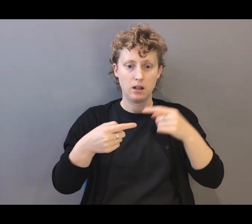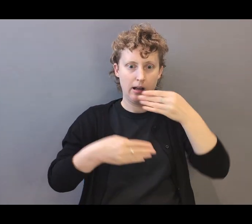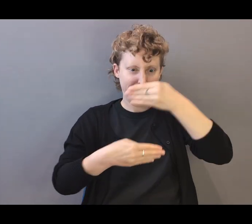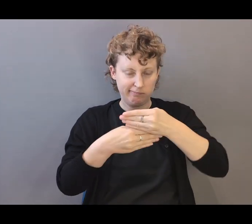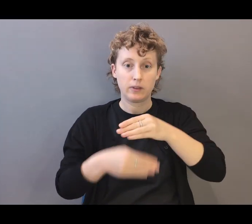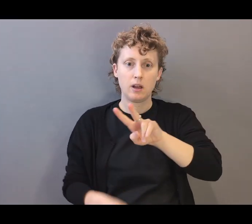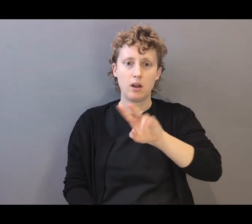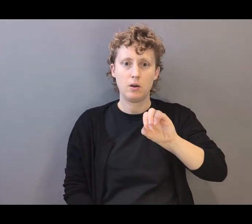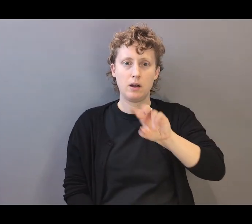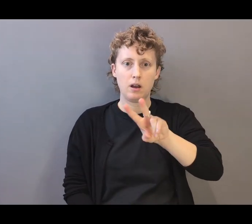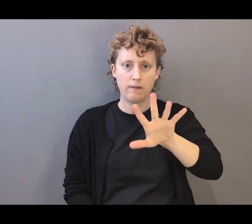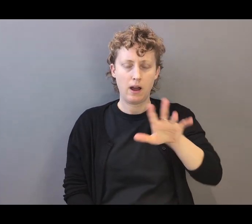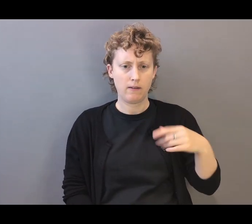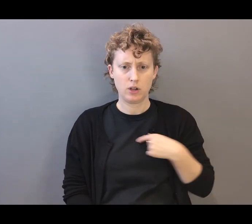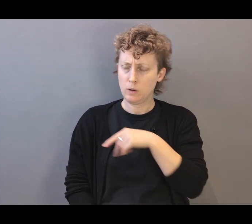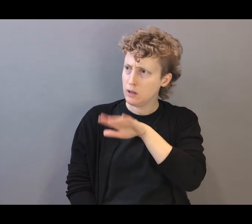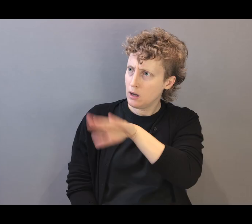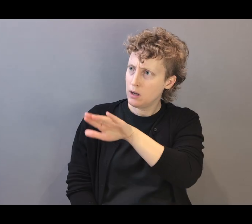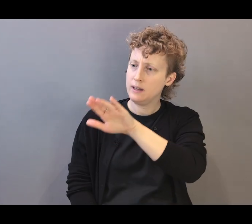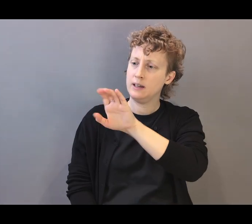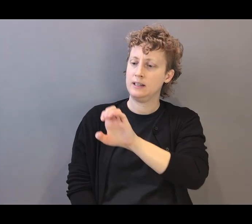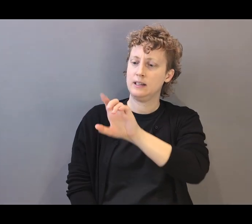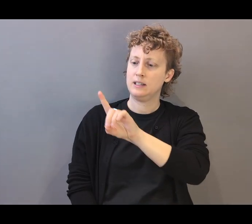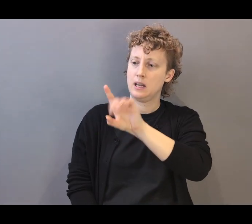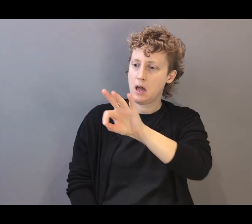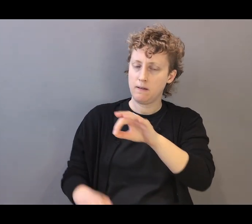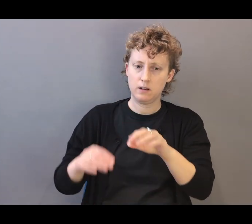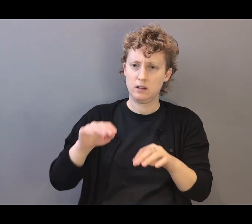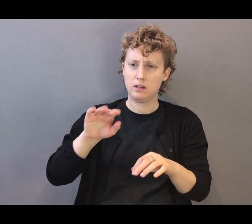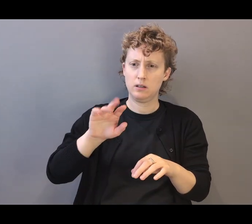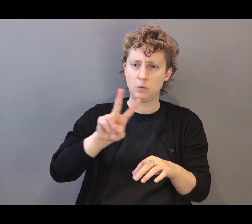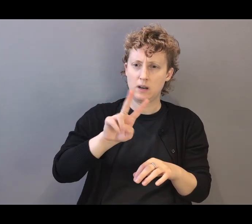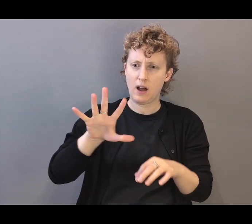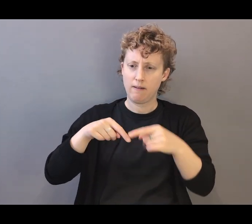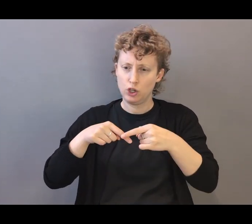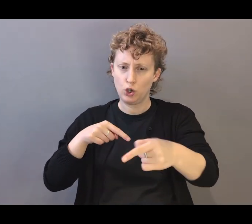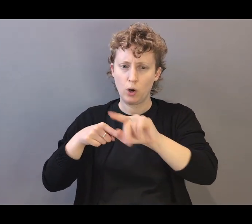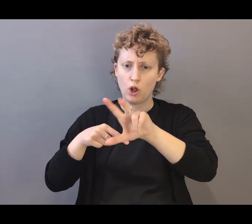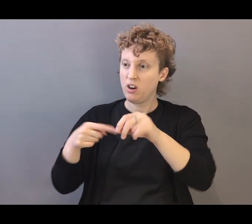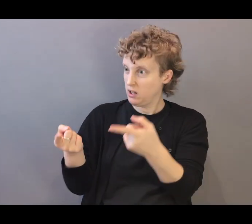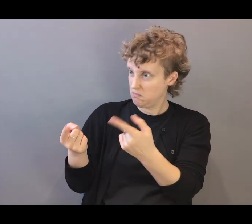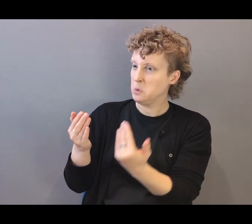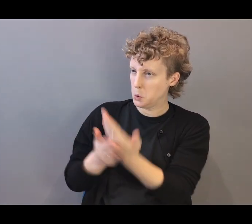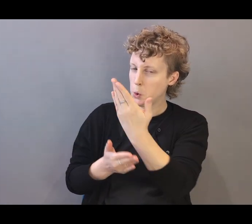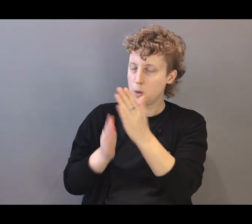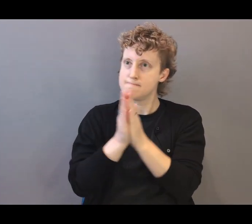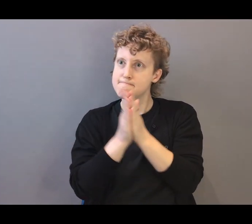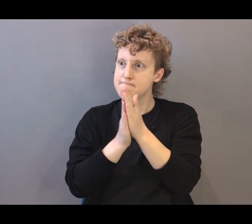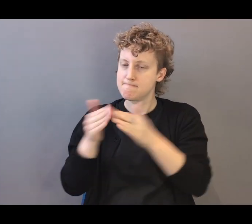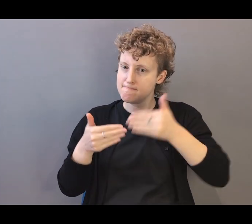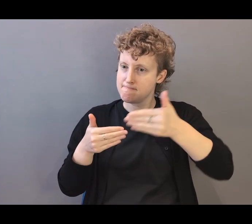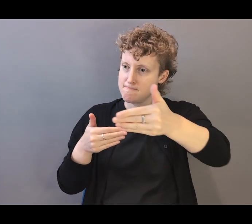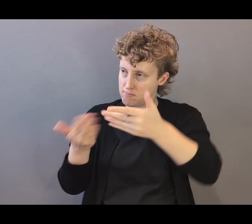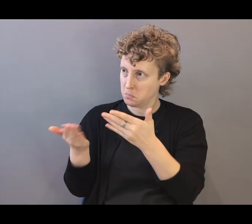new initiatives that run until 2030. And the good news is that last year, the commissioner in